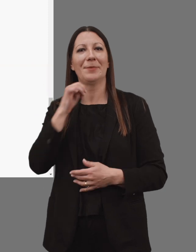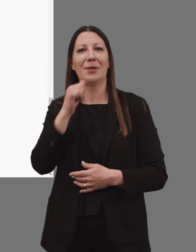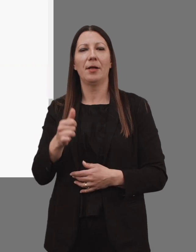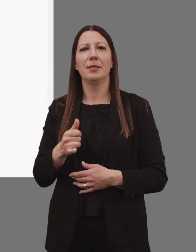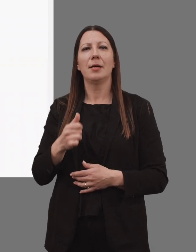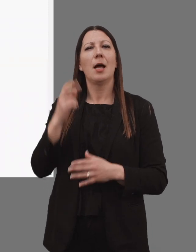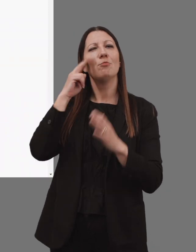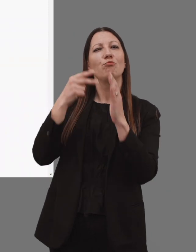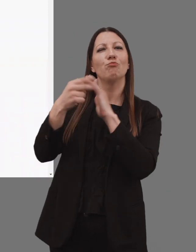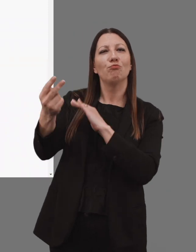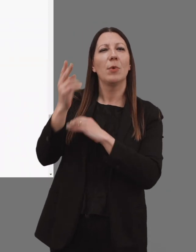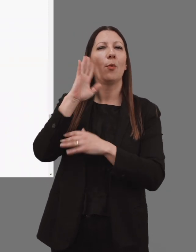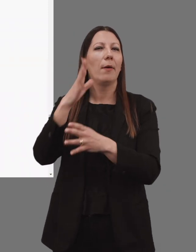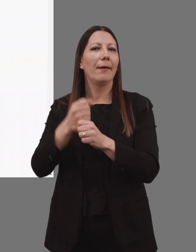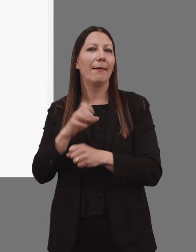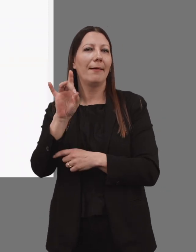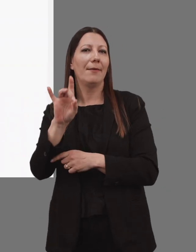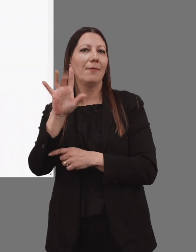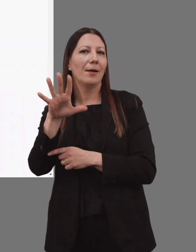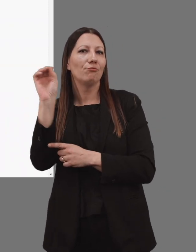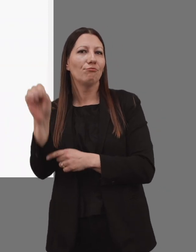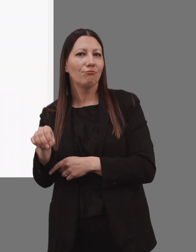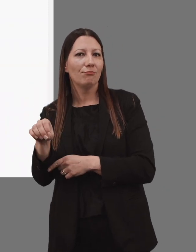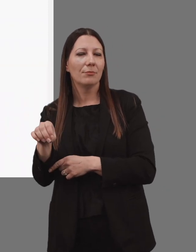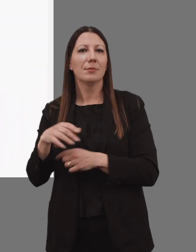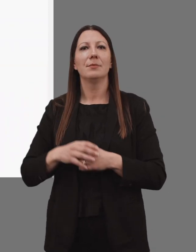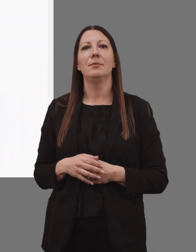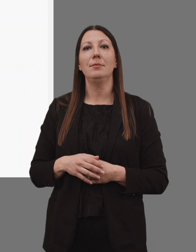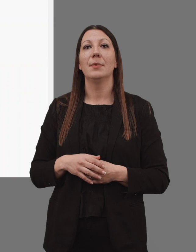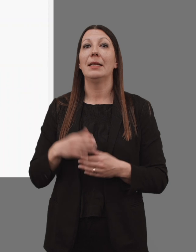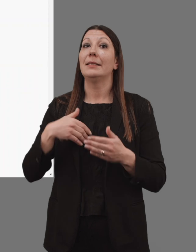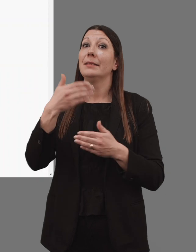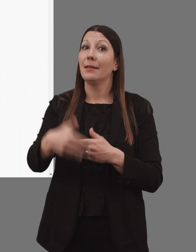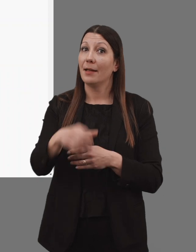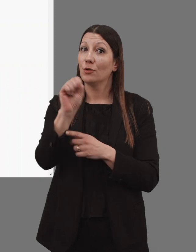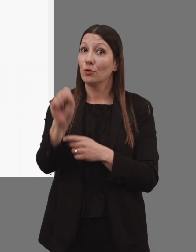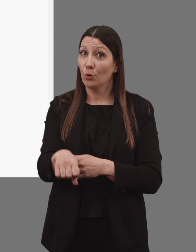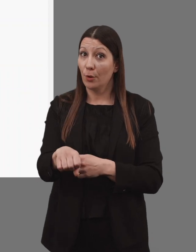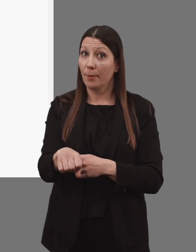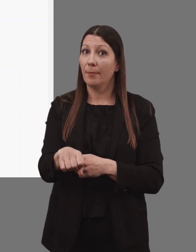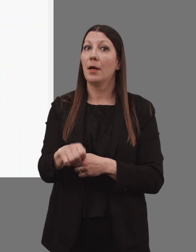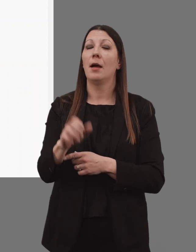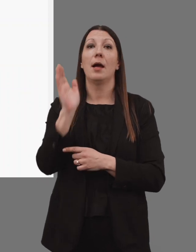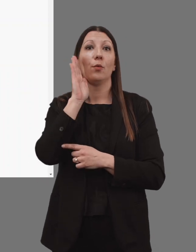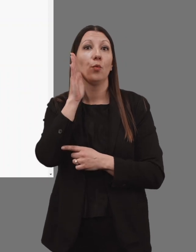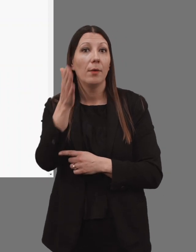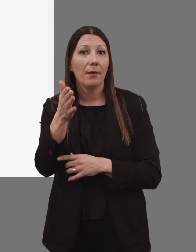get 85 in that one. And then next term, we plan to